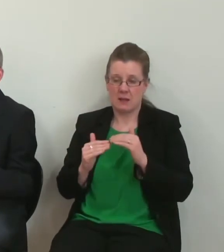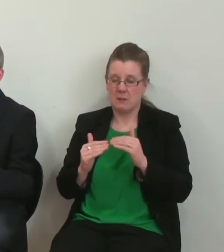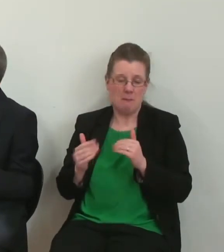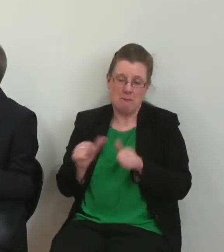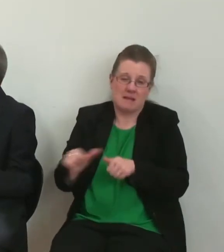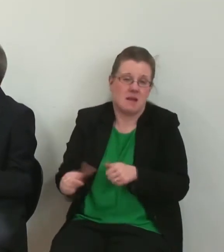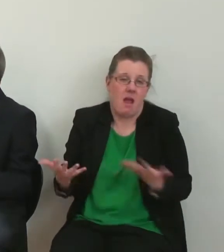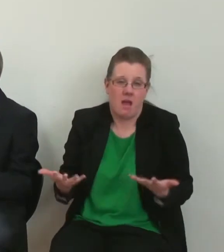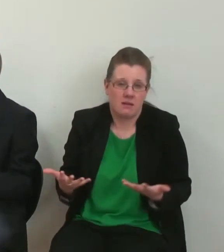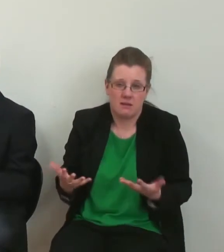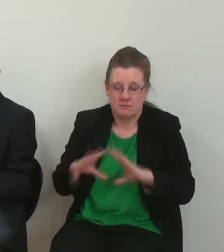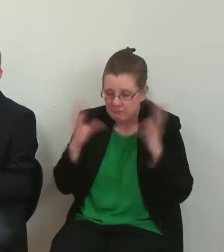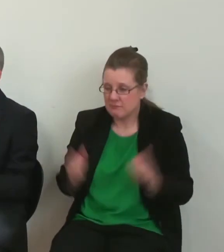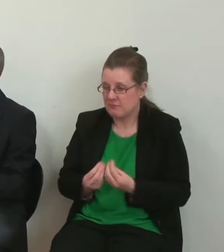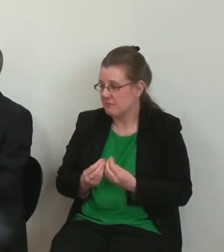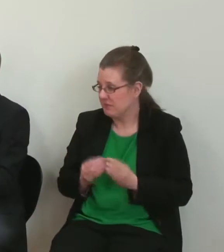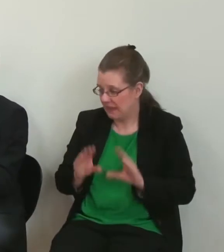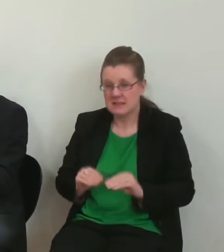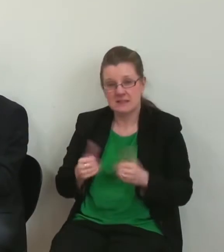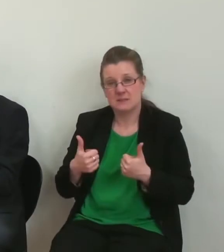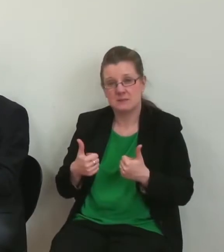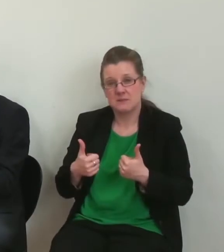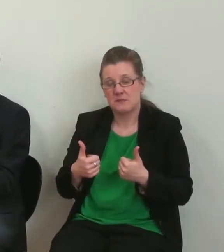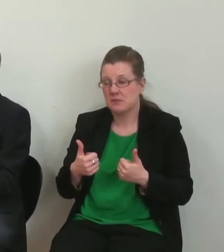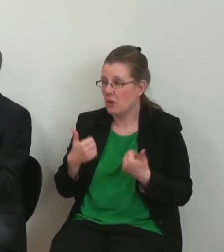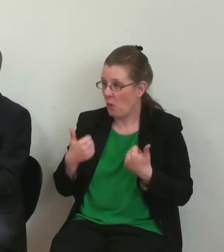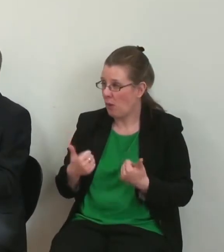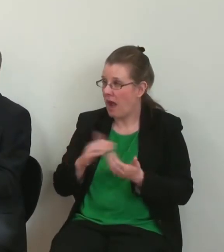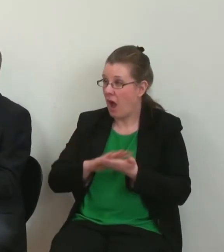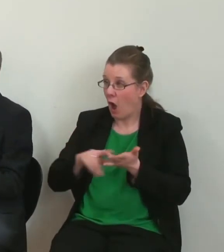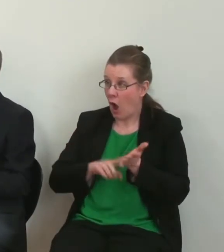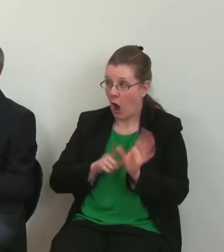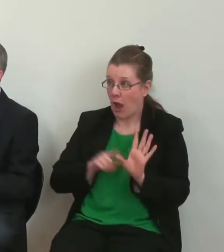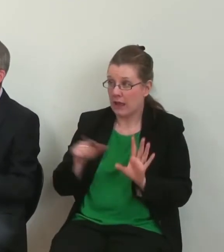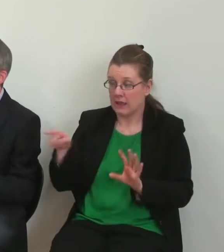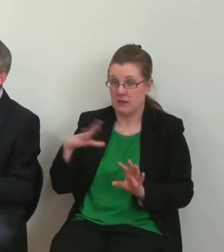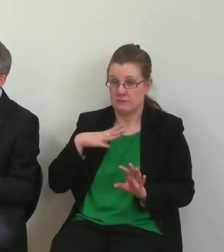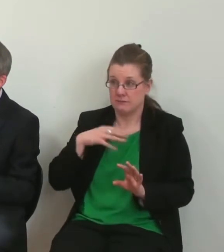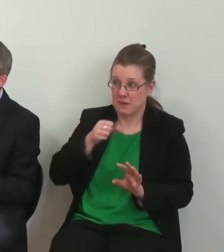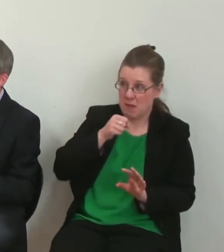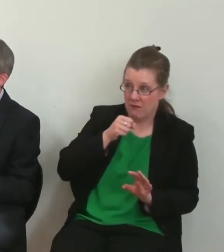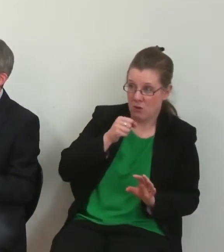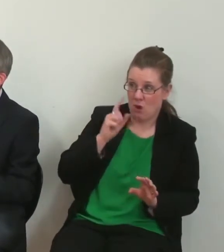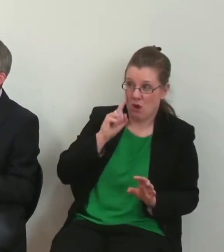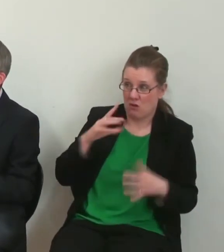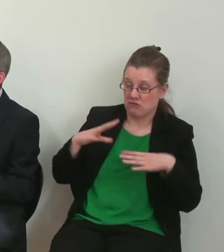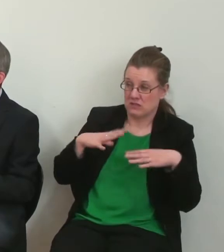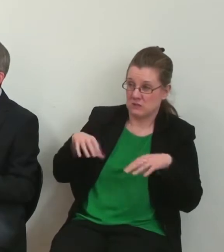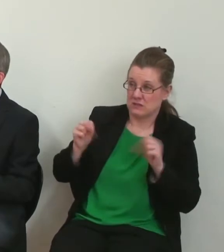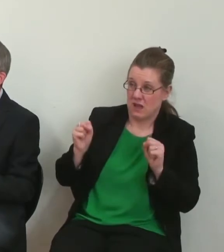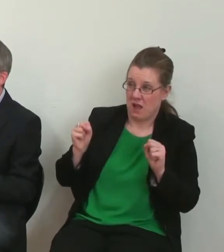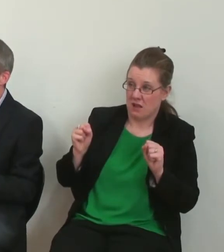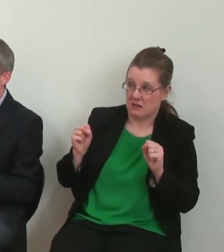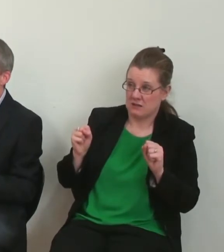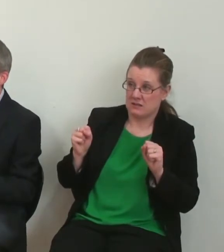Yeah. That's it. Yeah. Okay, I think Holly she's got a microphone in hand. She's